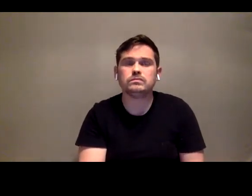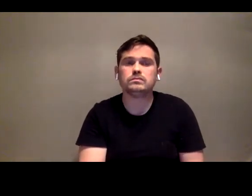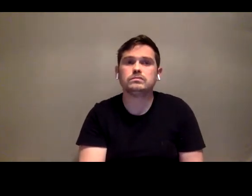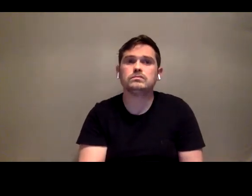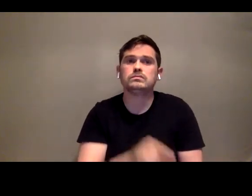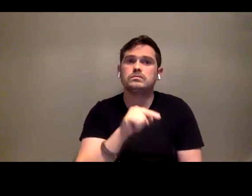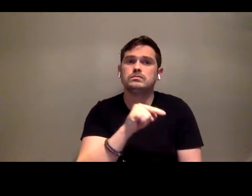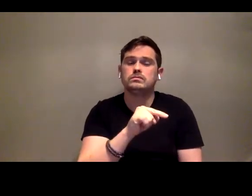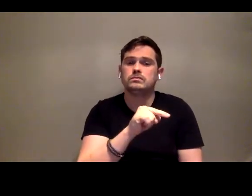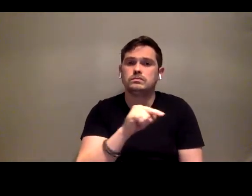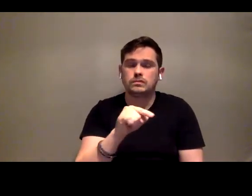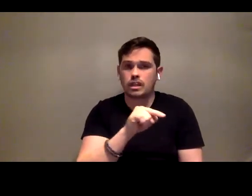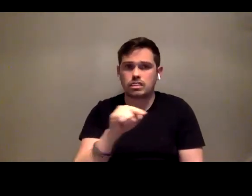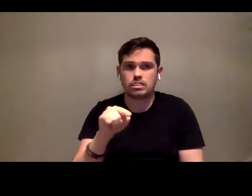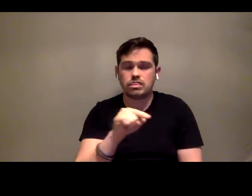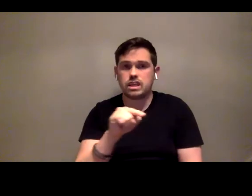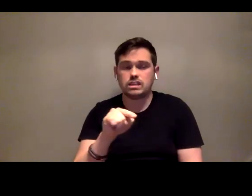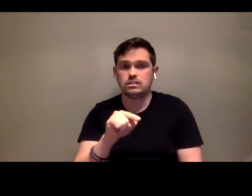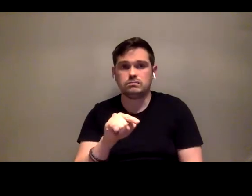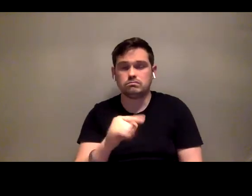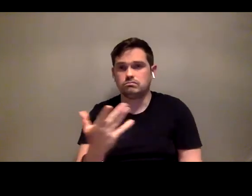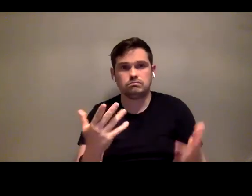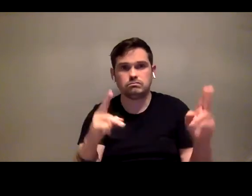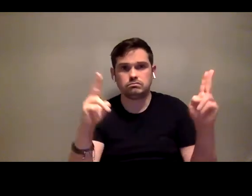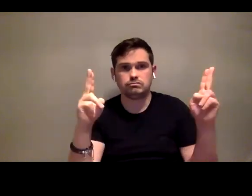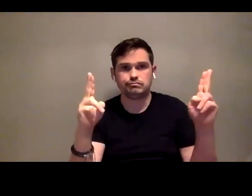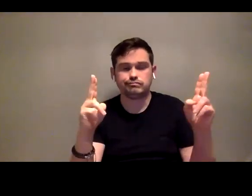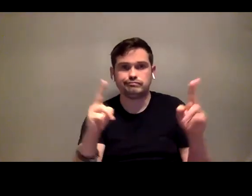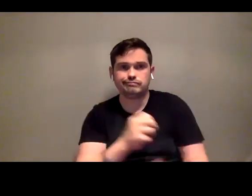extreme, staff shortages in right now.